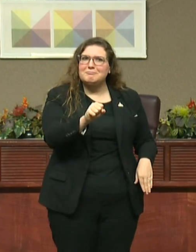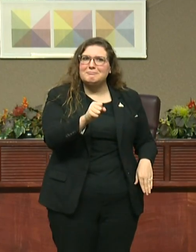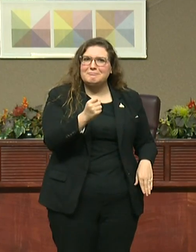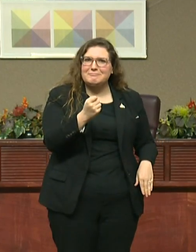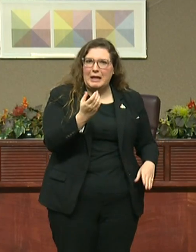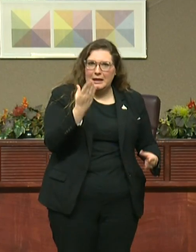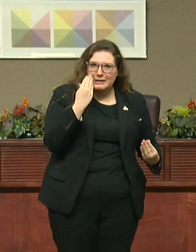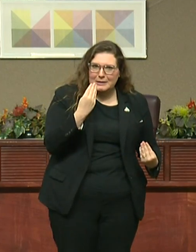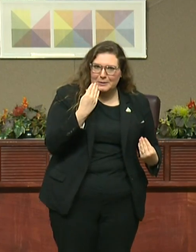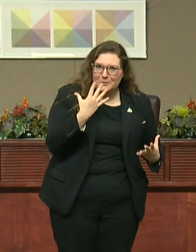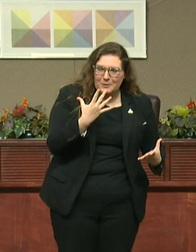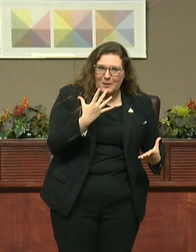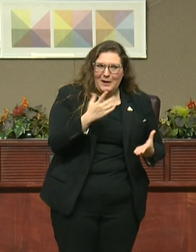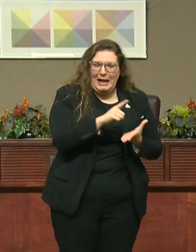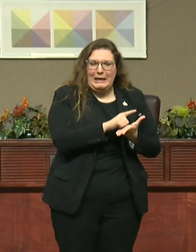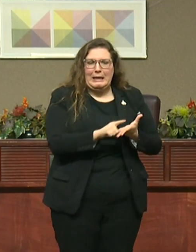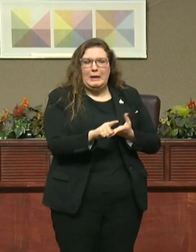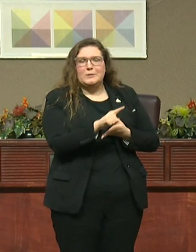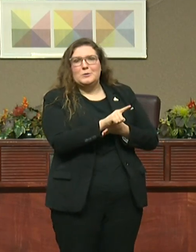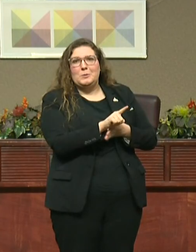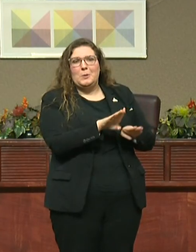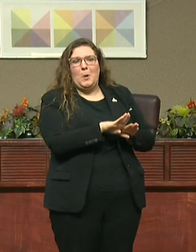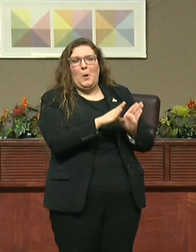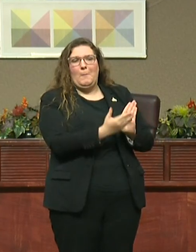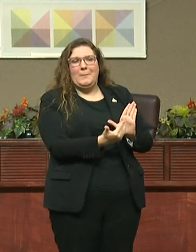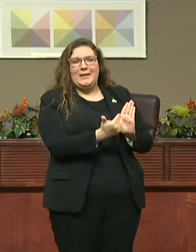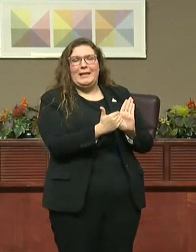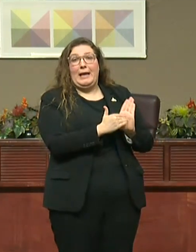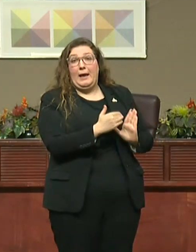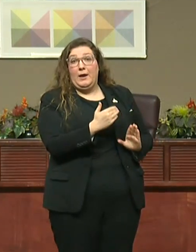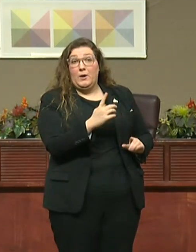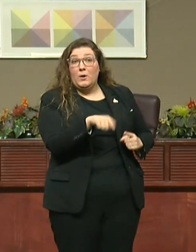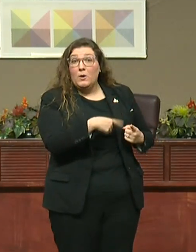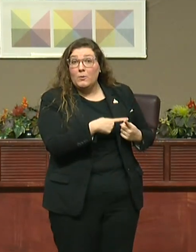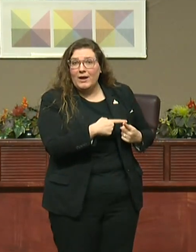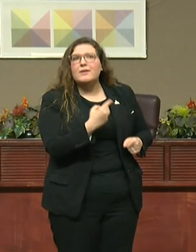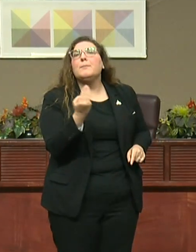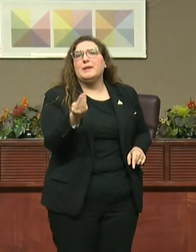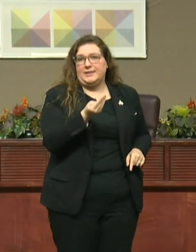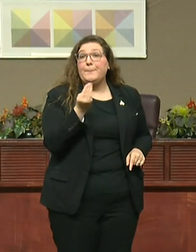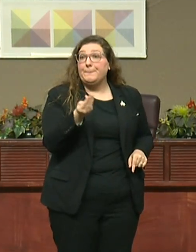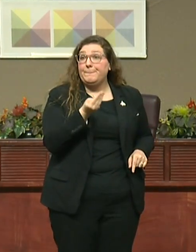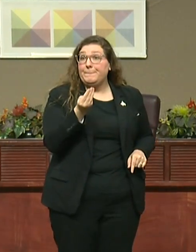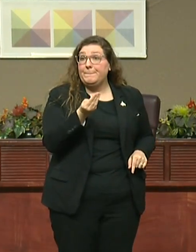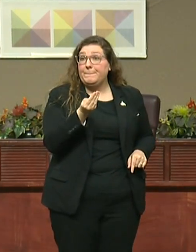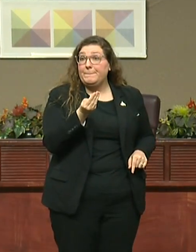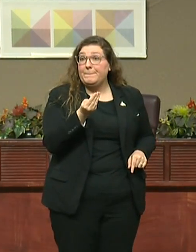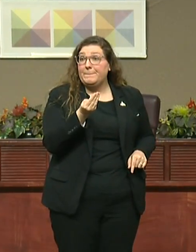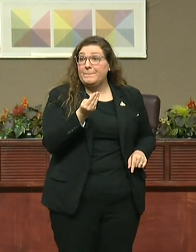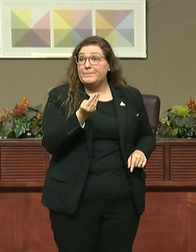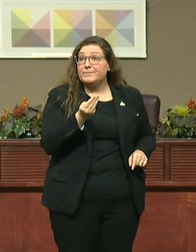soon, the first part of next week. We'll open it on Monday for others to come back in and